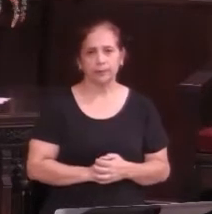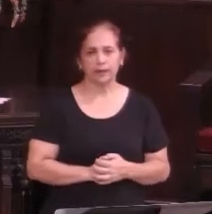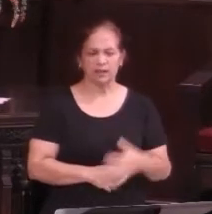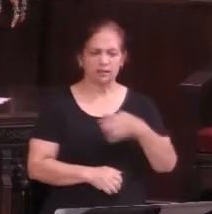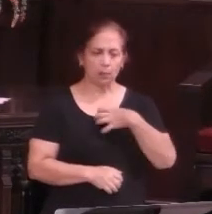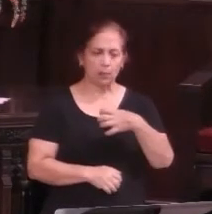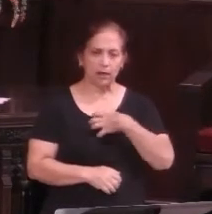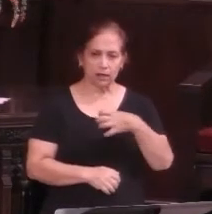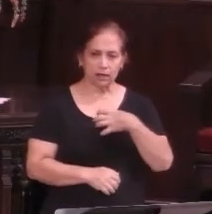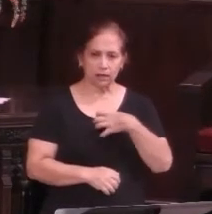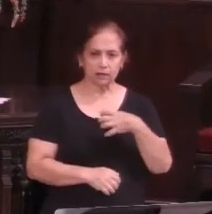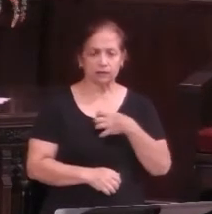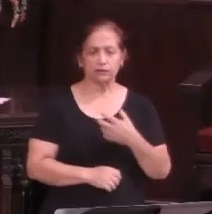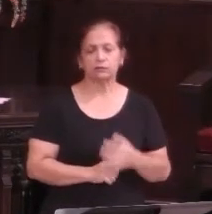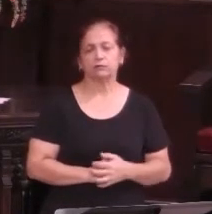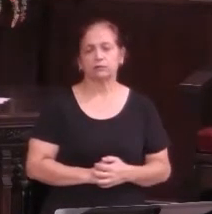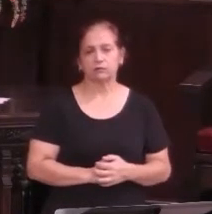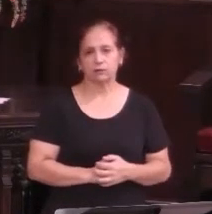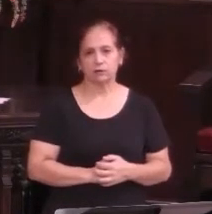complaining,